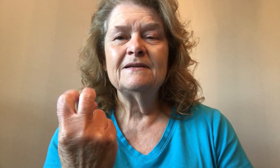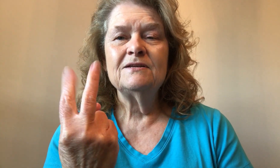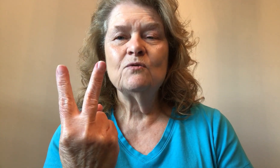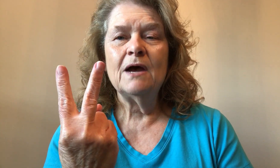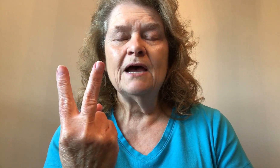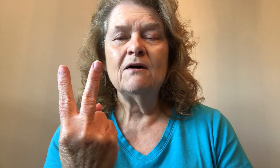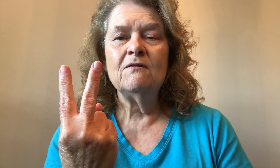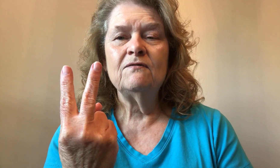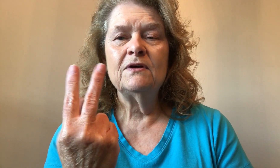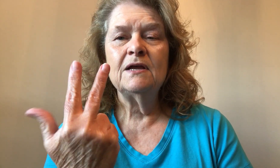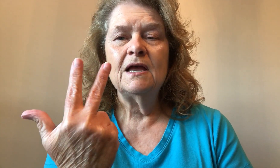12,